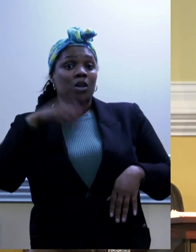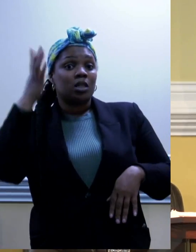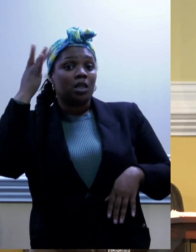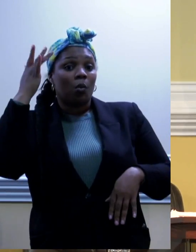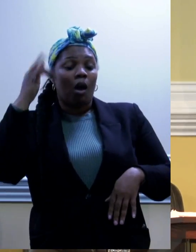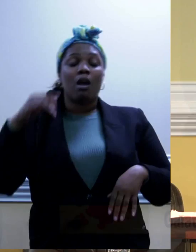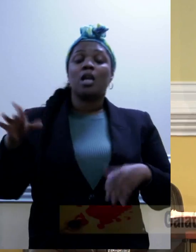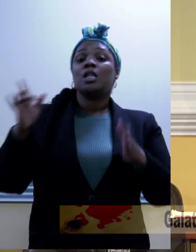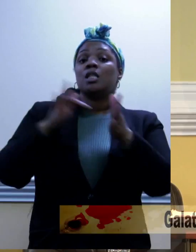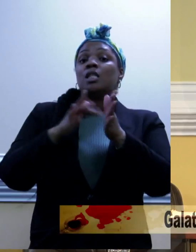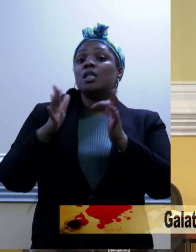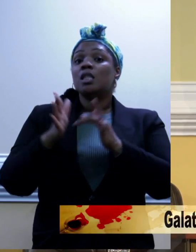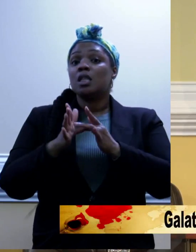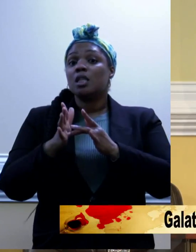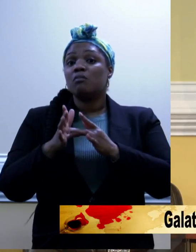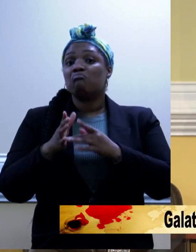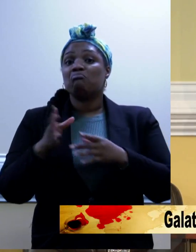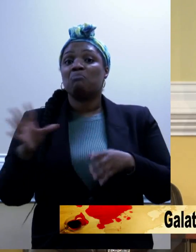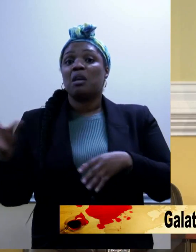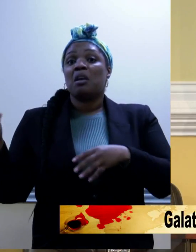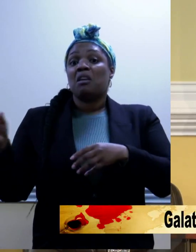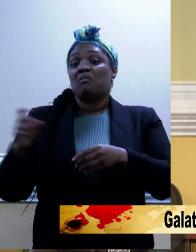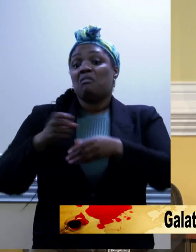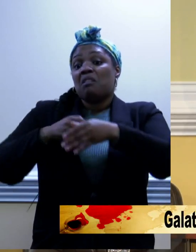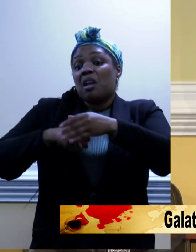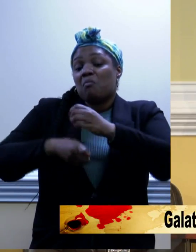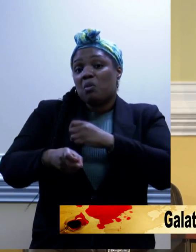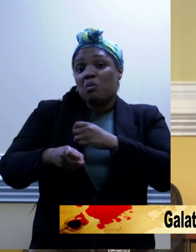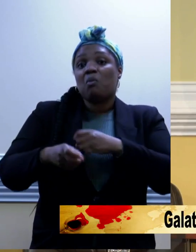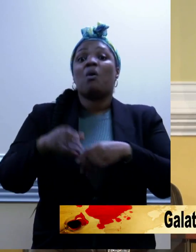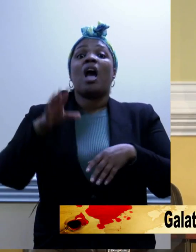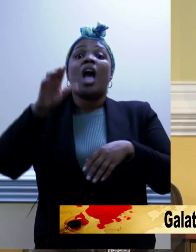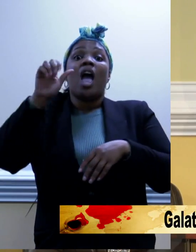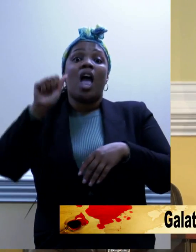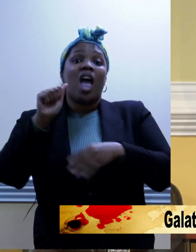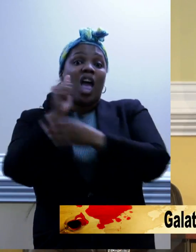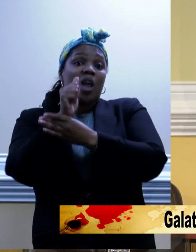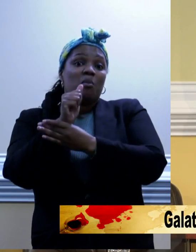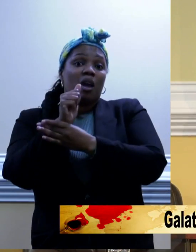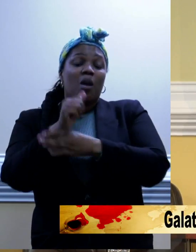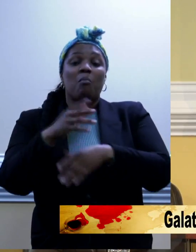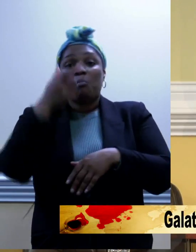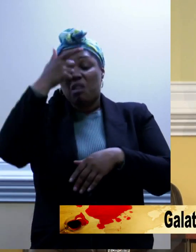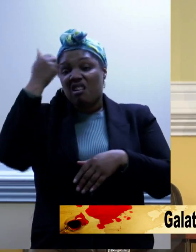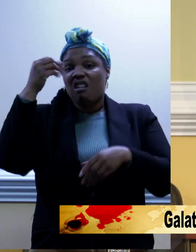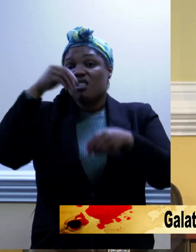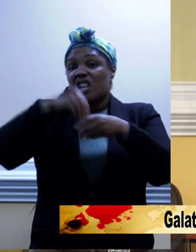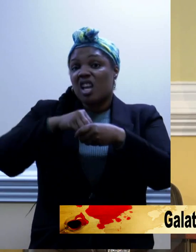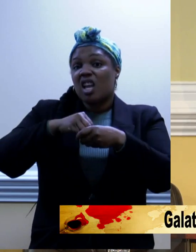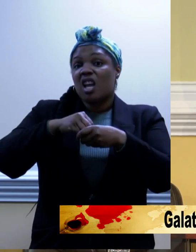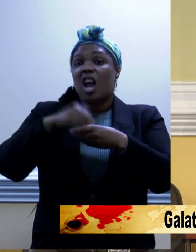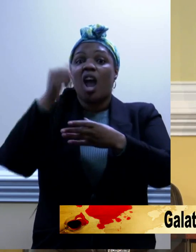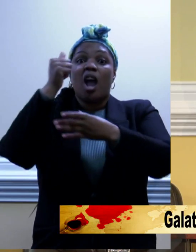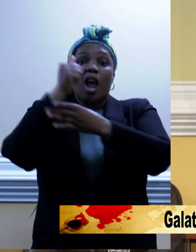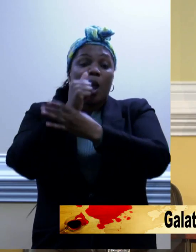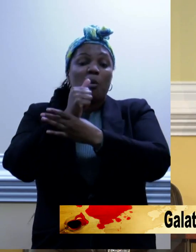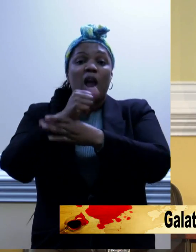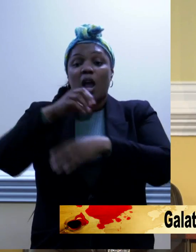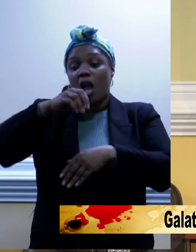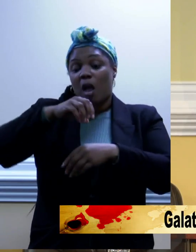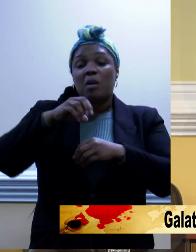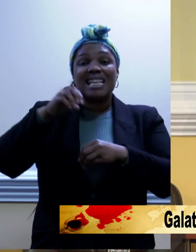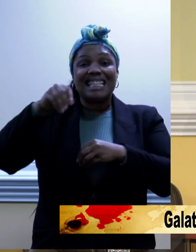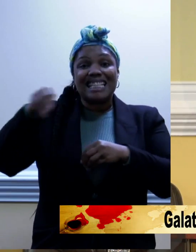him, that in thy seed shall all the nations of the earth be blessed. So Jesus couldn't come through nobody else's